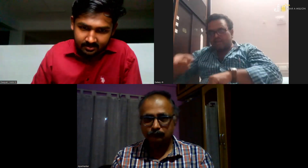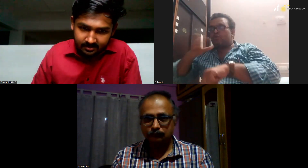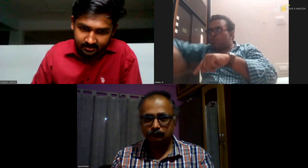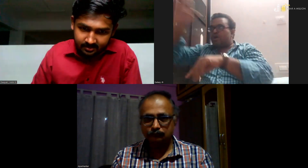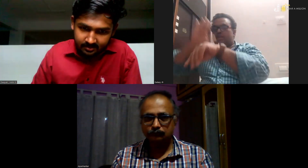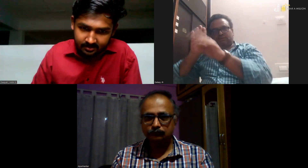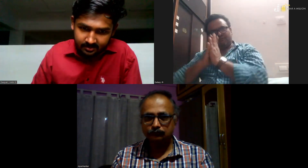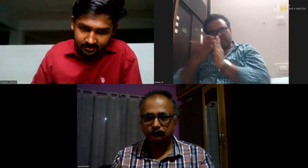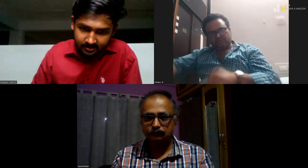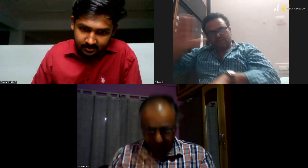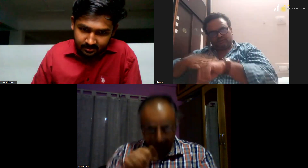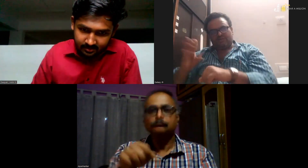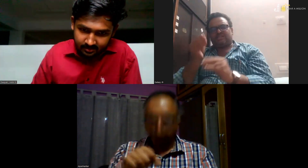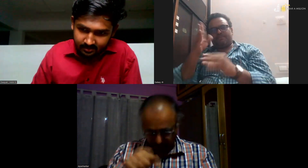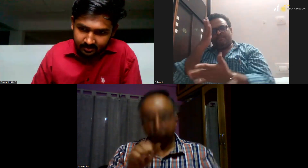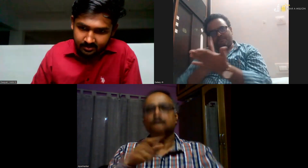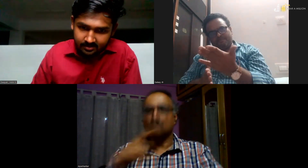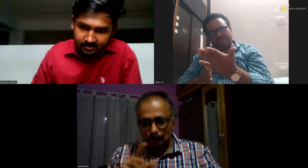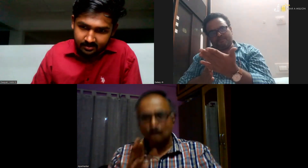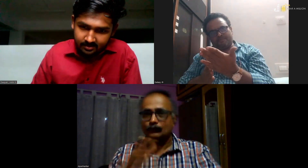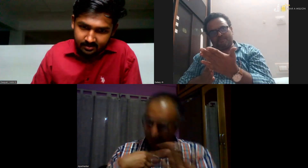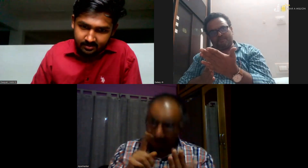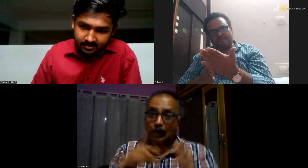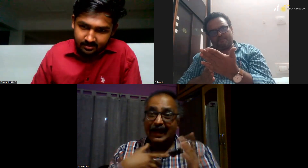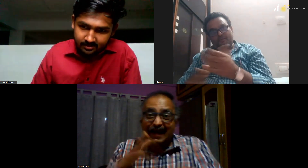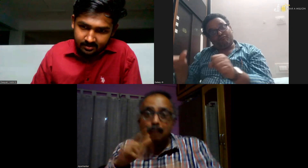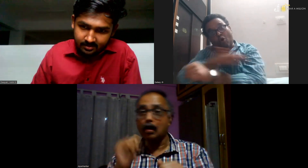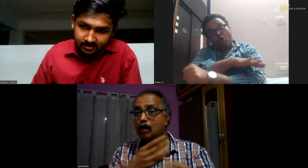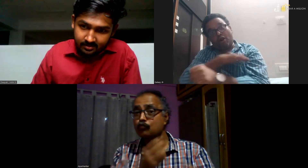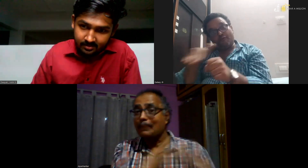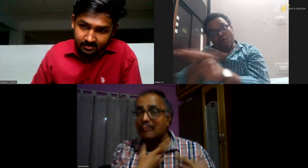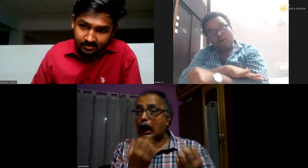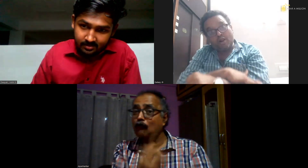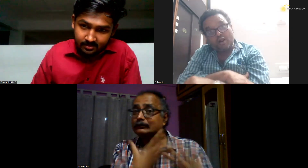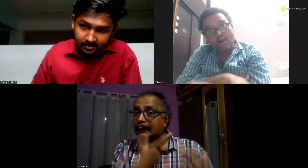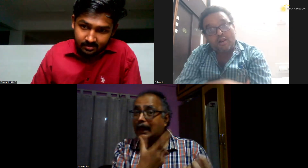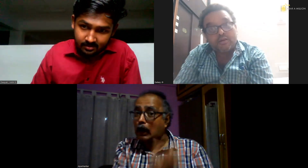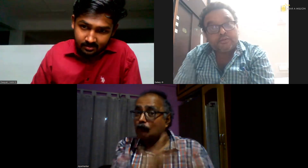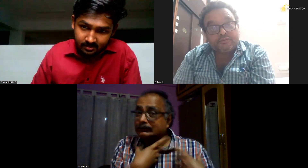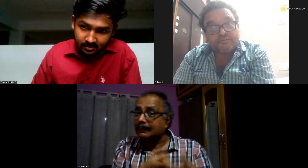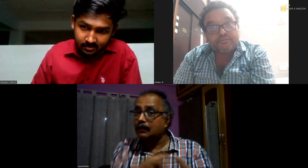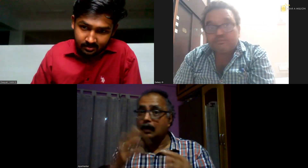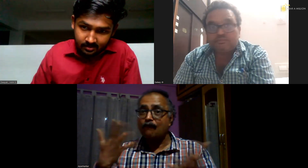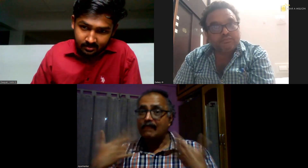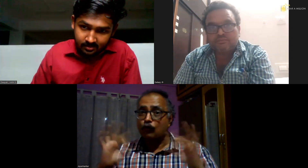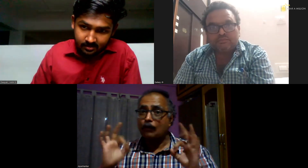and everything helped you, you know. So, did you experience all the temples or partial experiences you